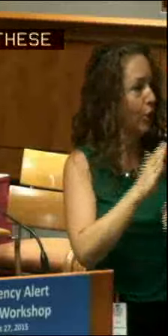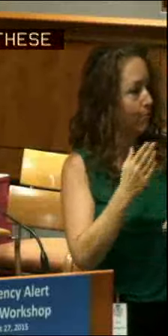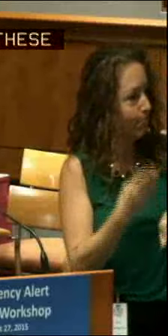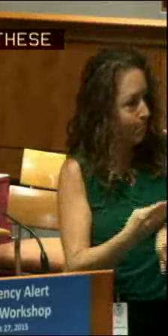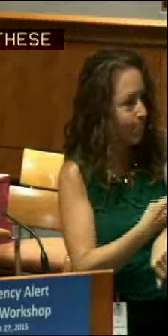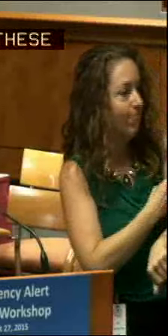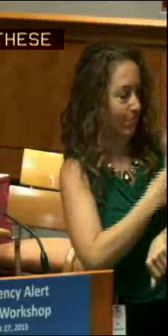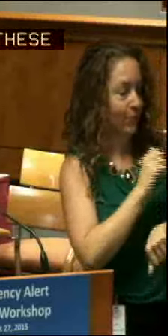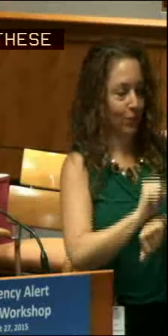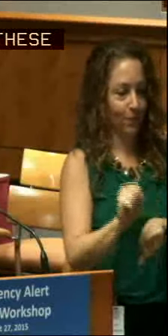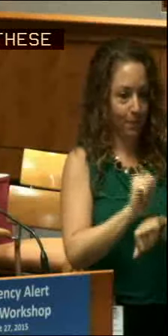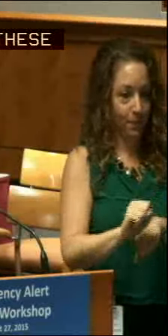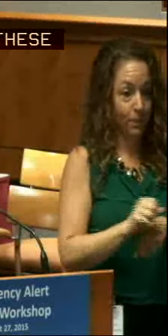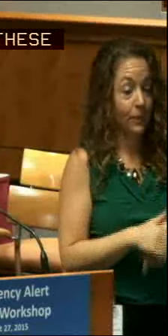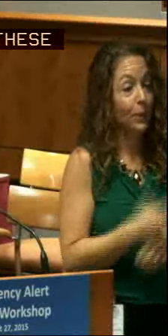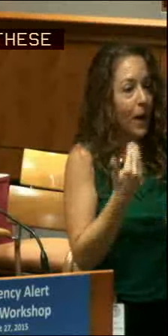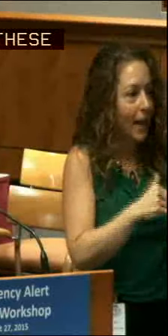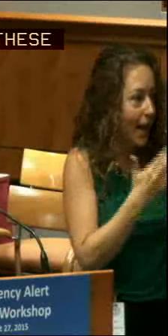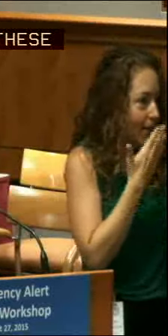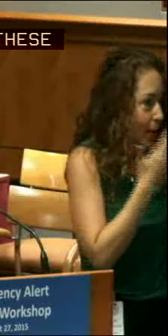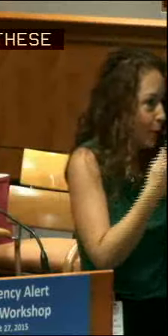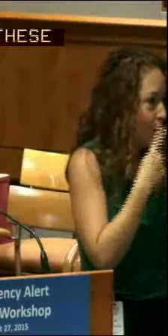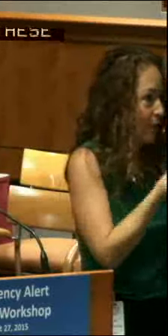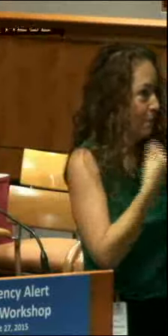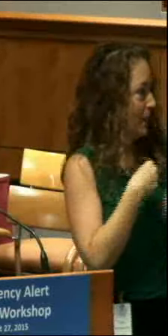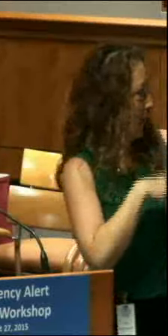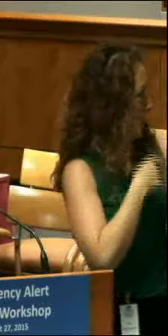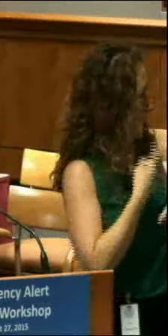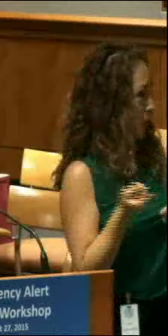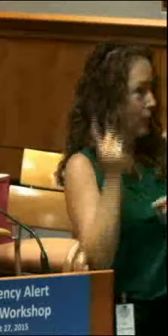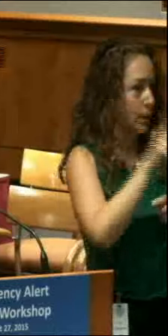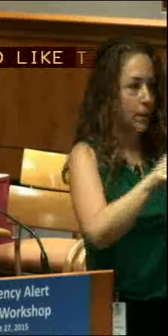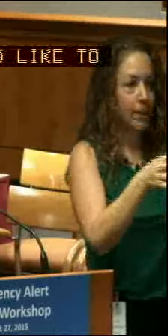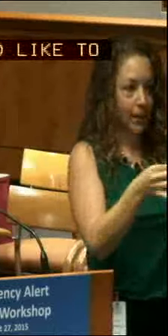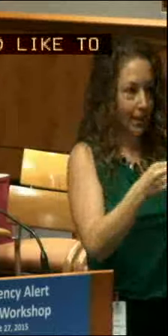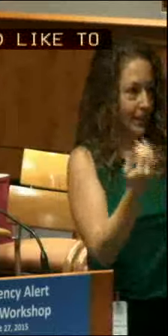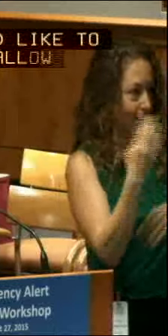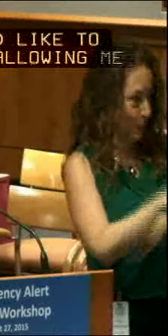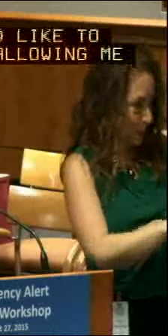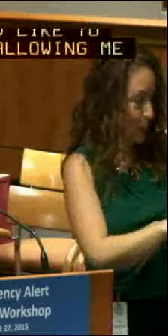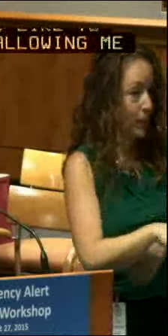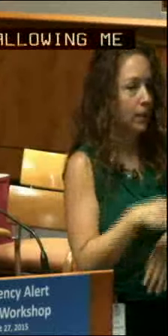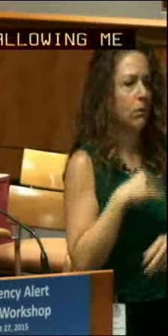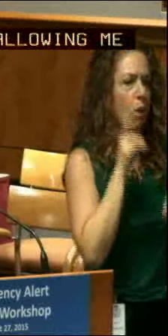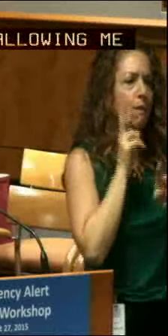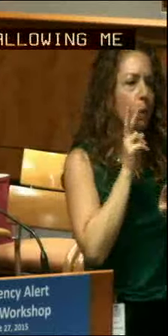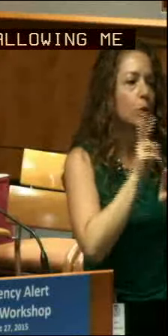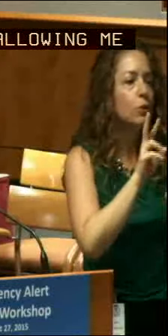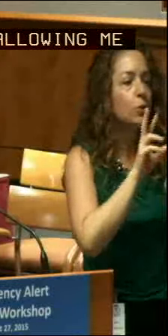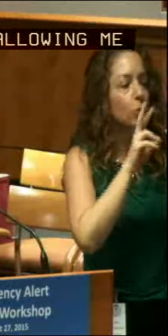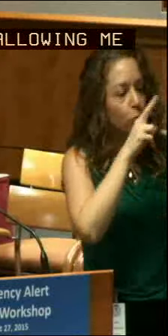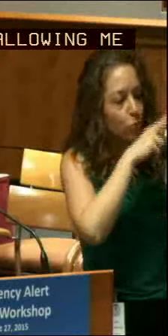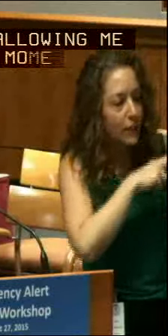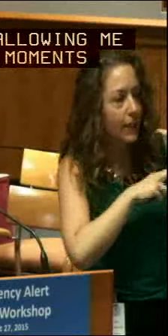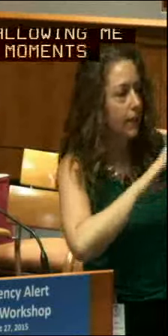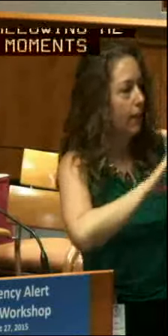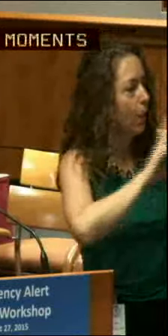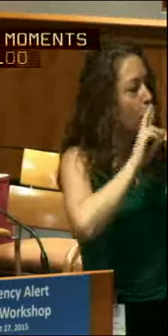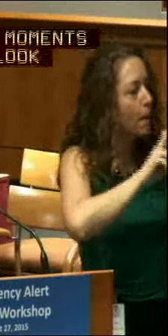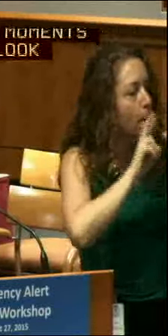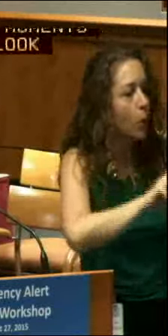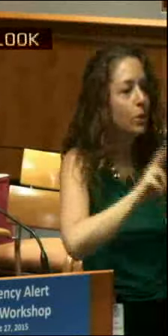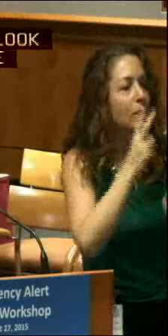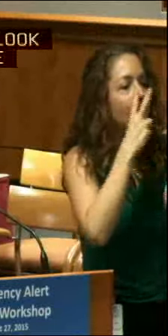of you for allowing me to join you for a few moments this afternoon, and I look forward to reading the reports about what we